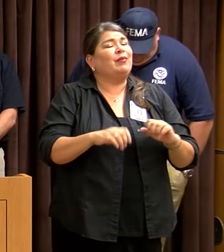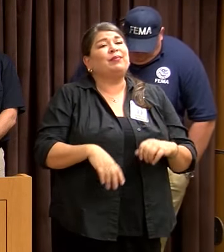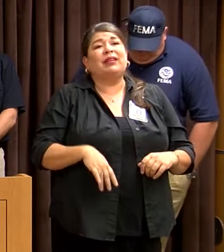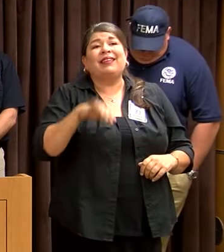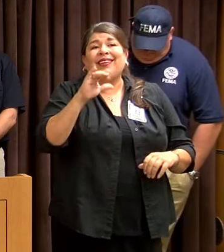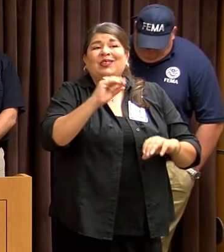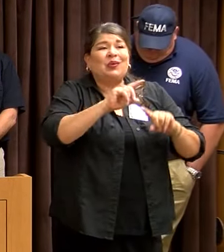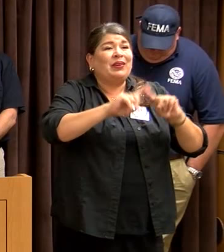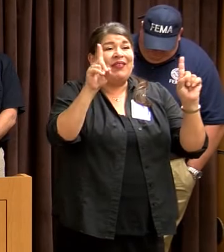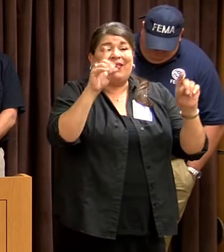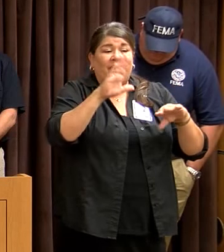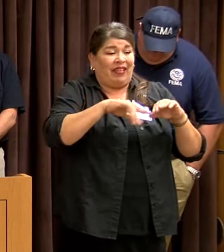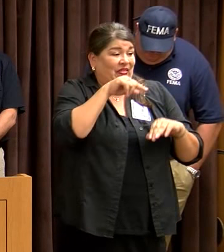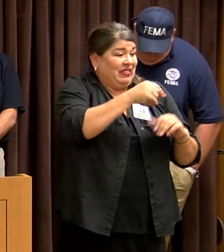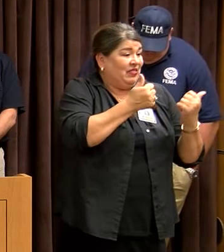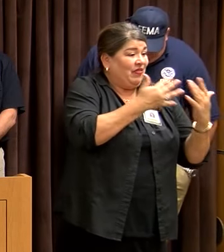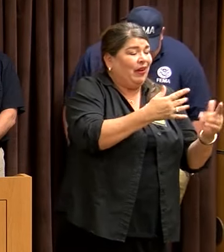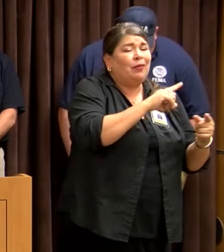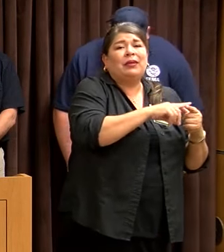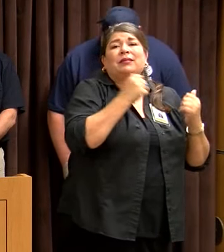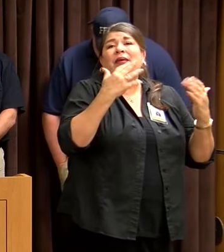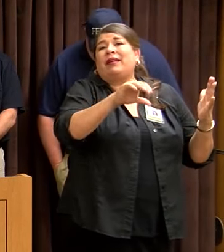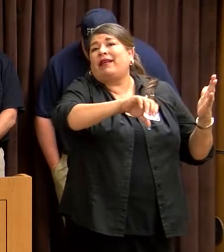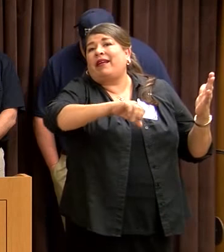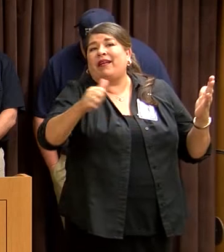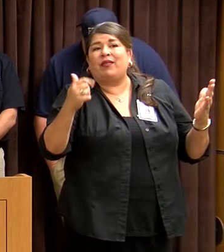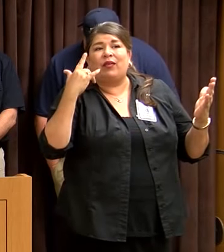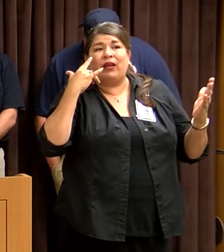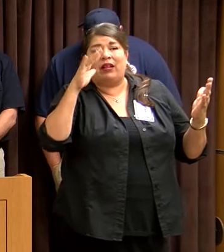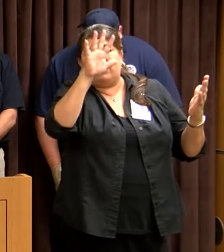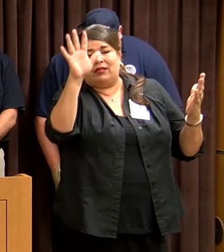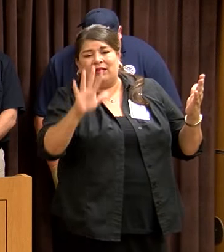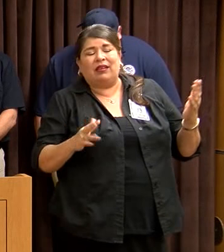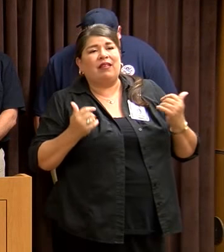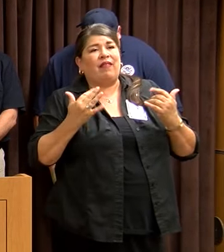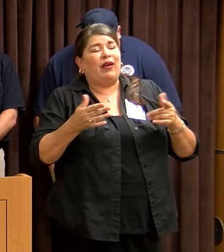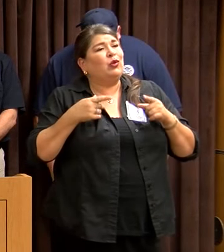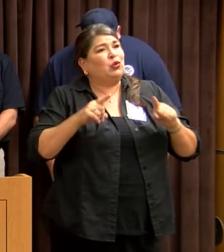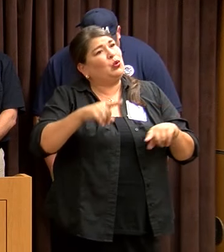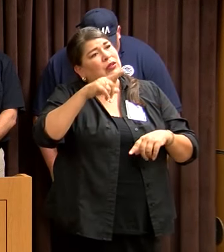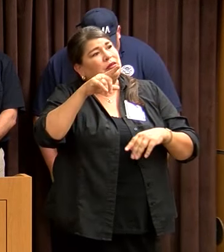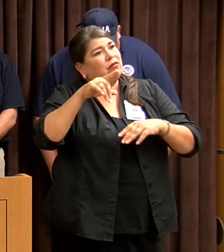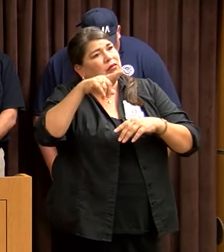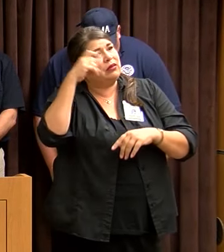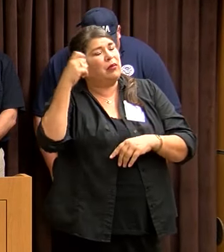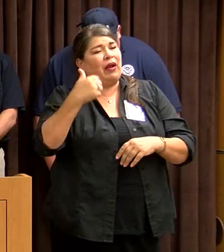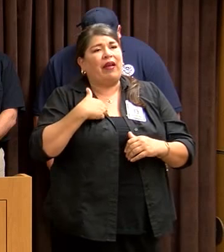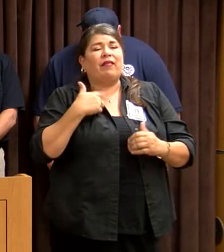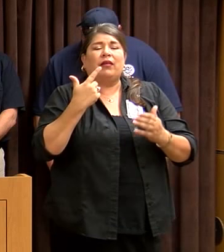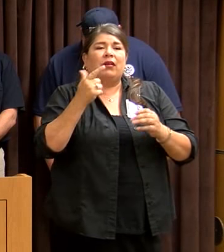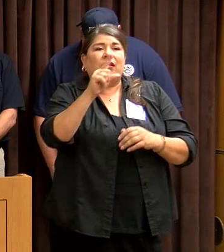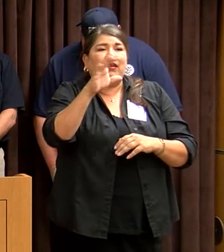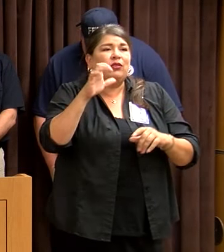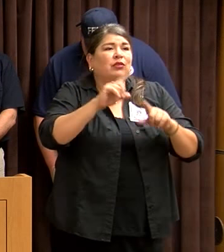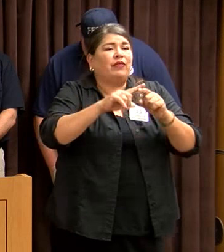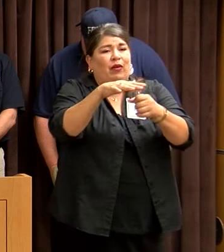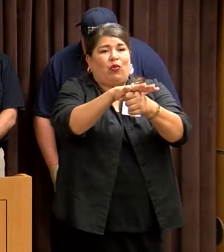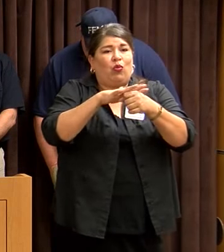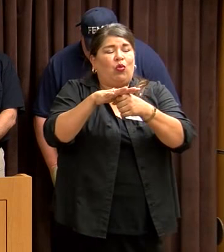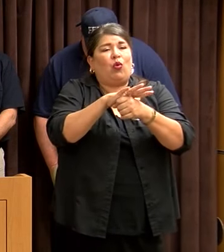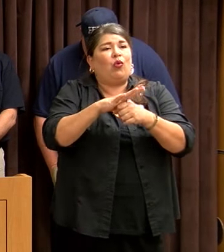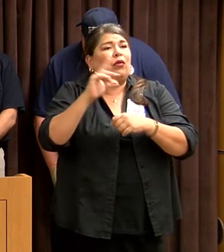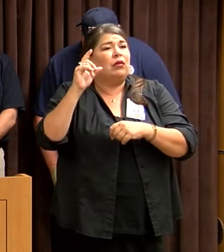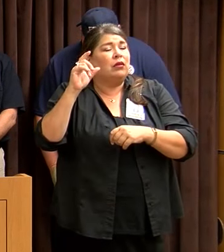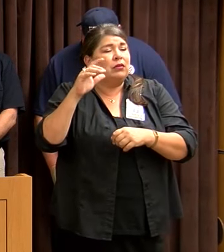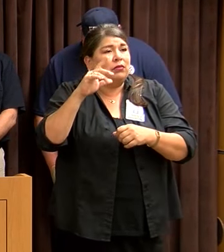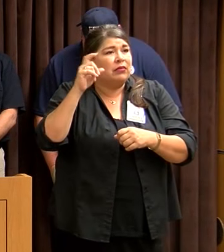hundreds of fires around California every year or every week during the peak of the summer. Are there hundreds of local government fire departments,